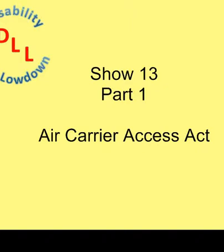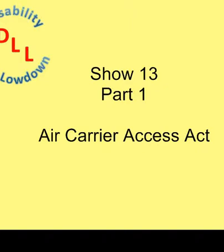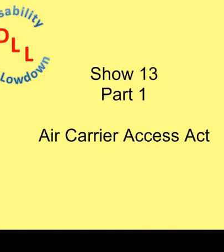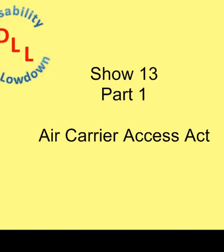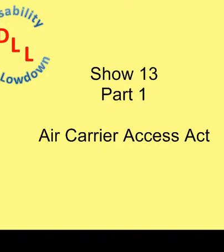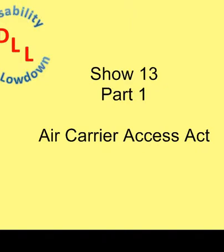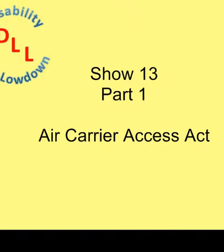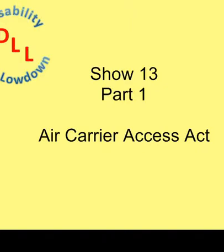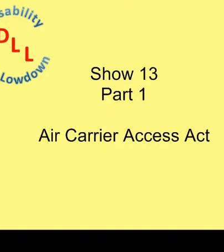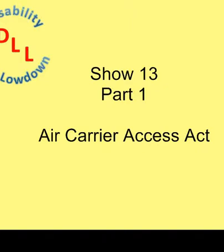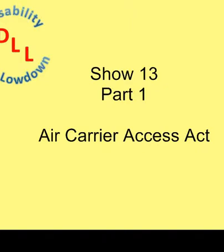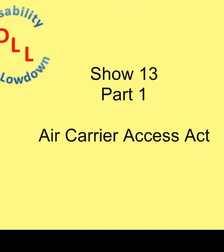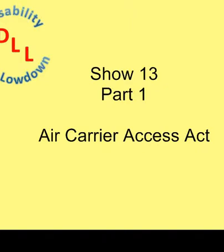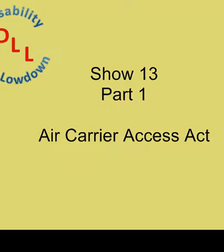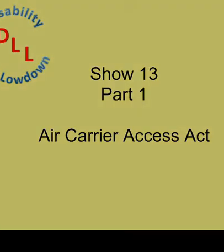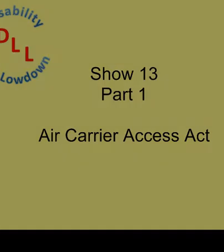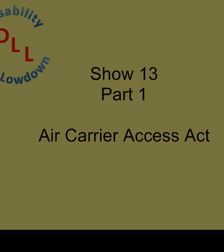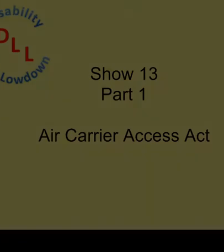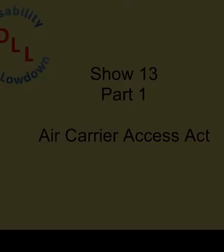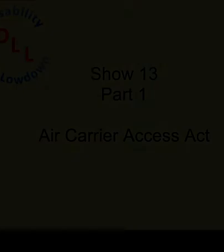Air Carrier Access Act.